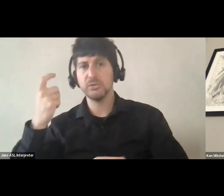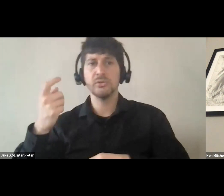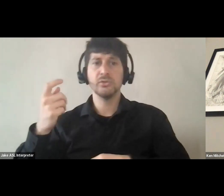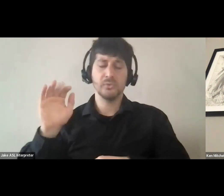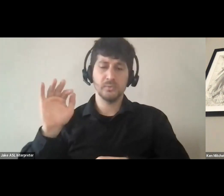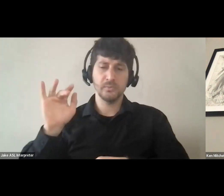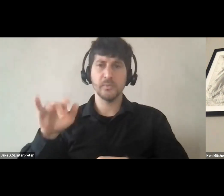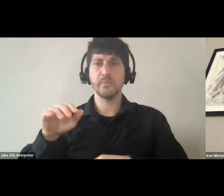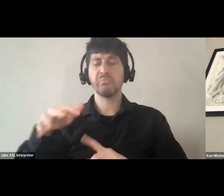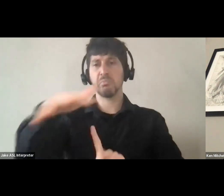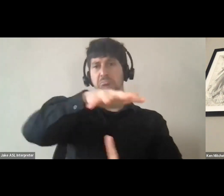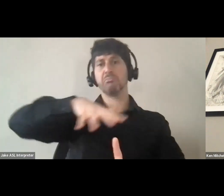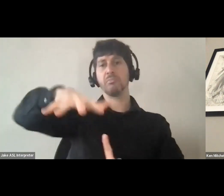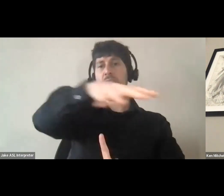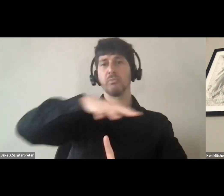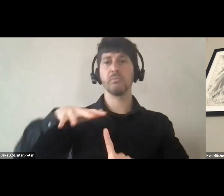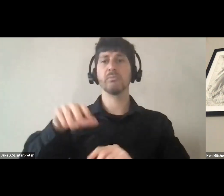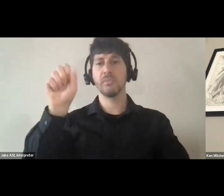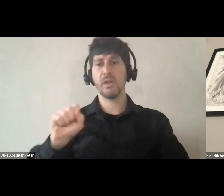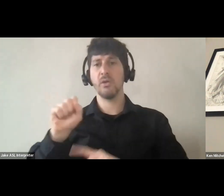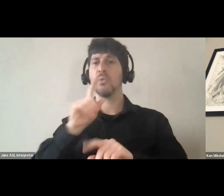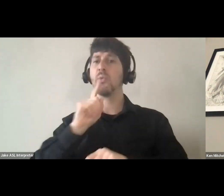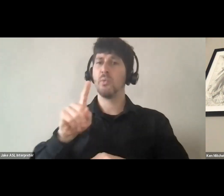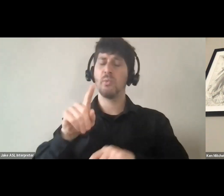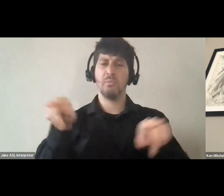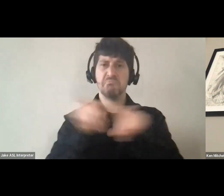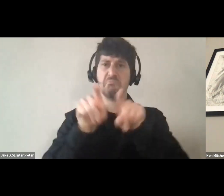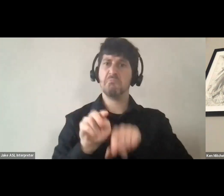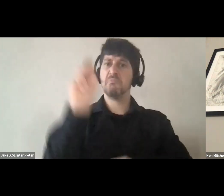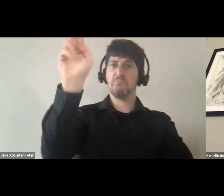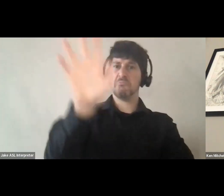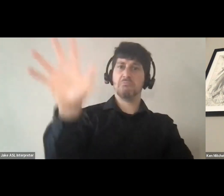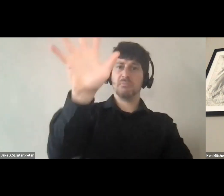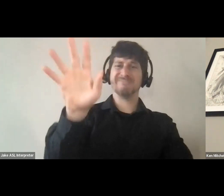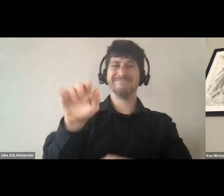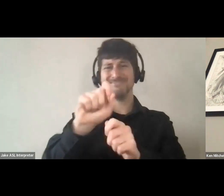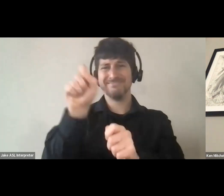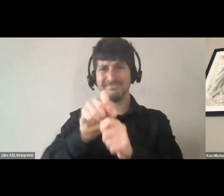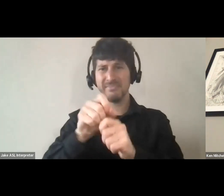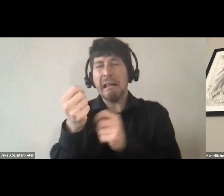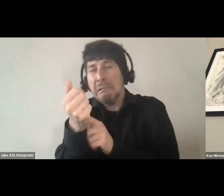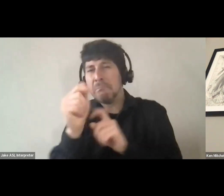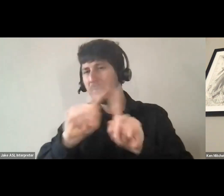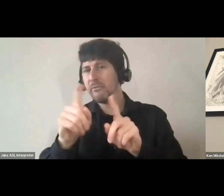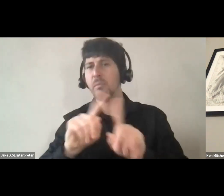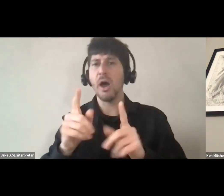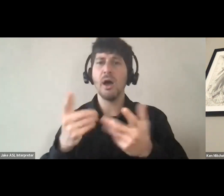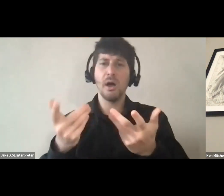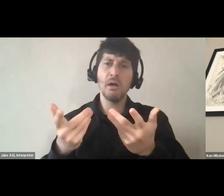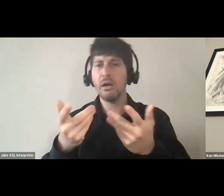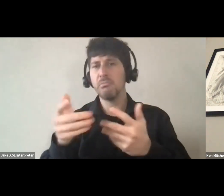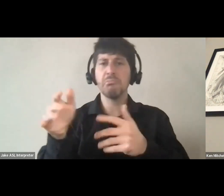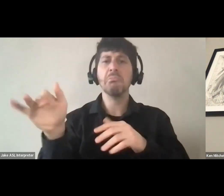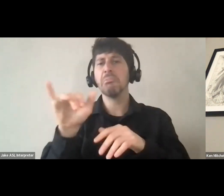the atmosphere there, it's also related, the same thing in the North, or maybe a little differently related, but the